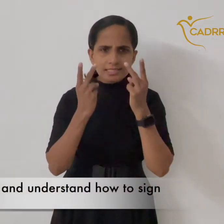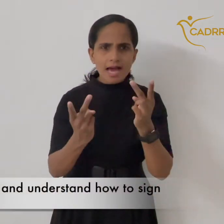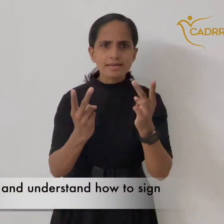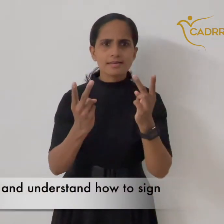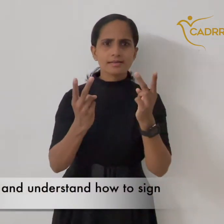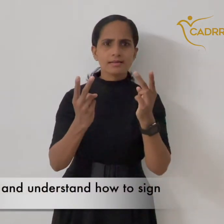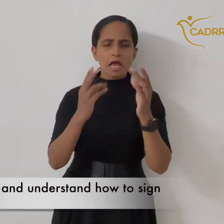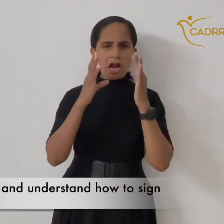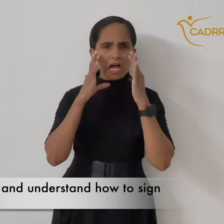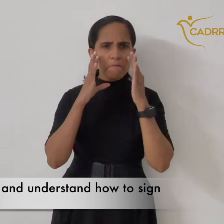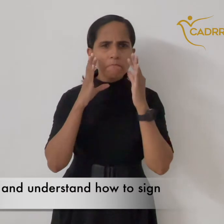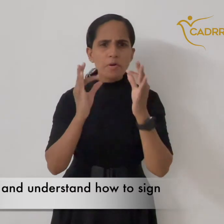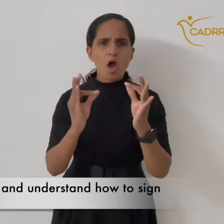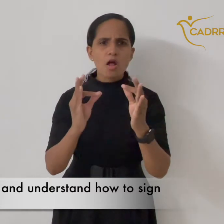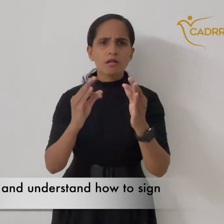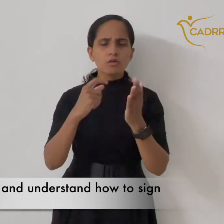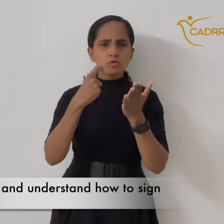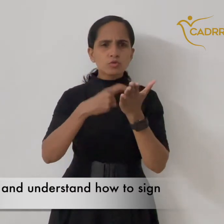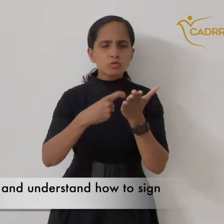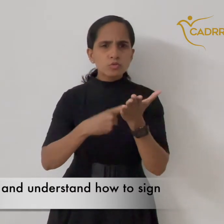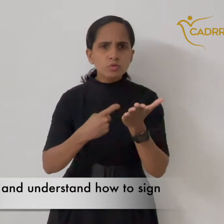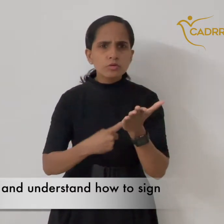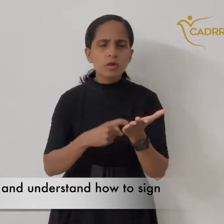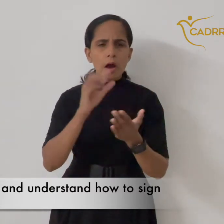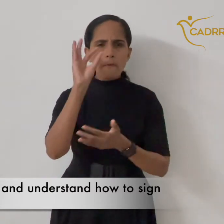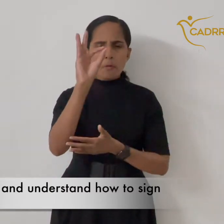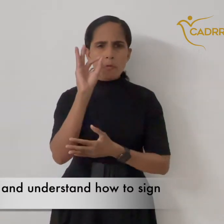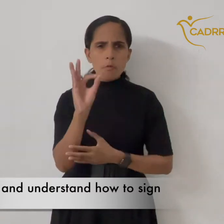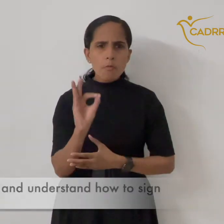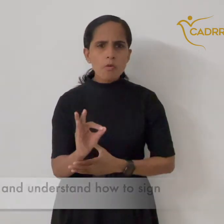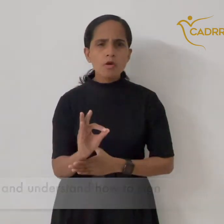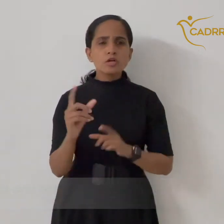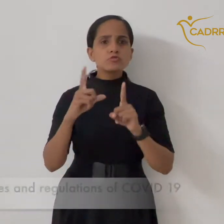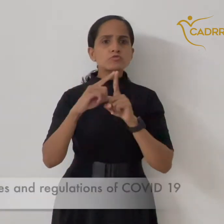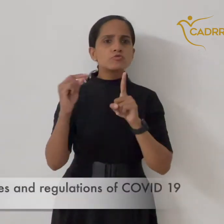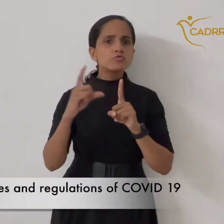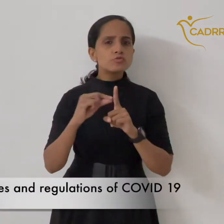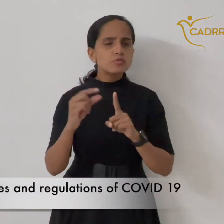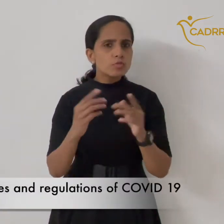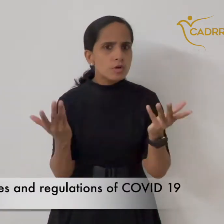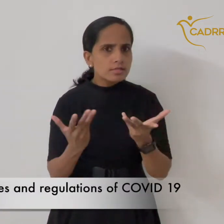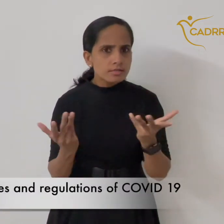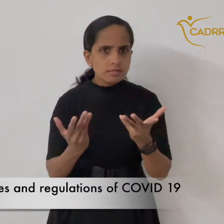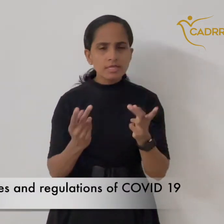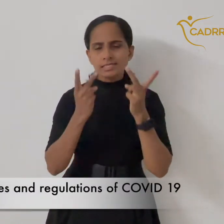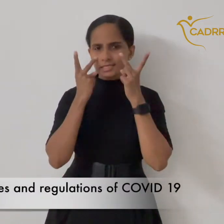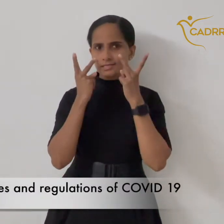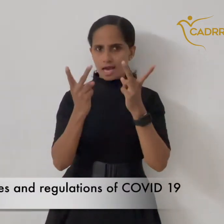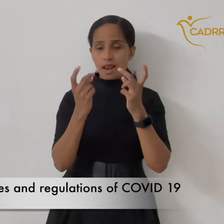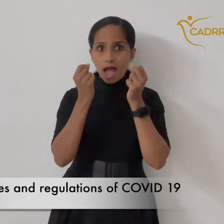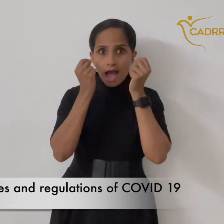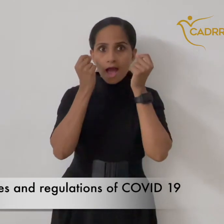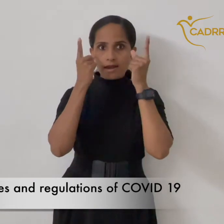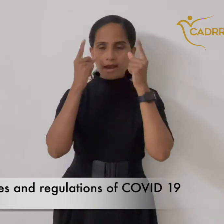Let's now see and understand how to sign the important rules and regulations